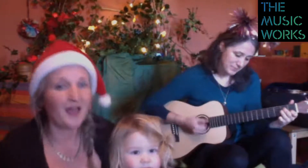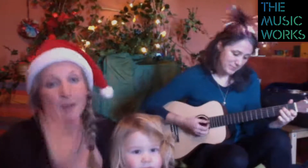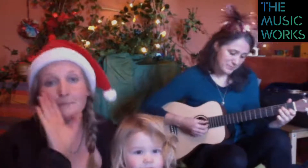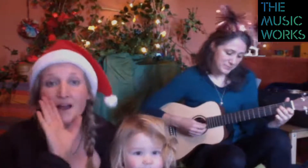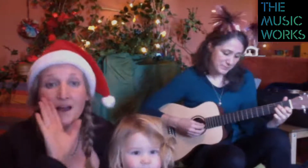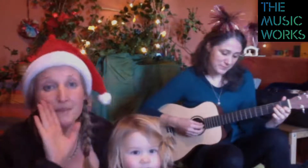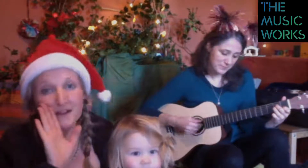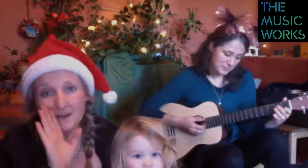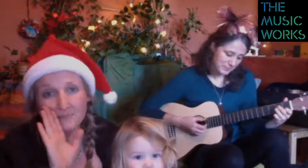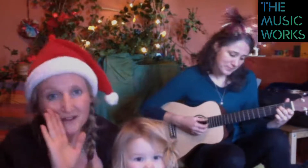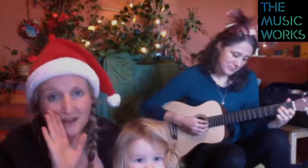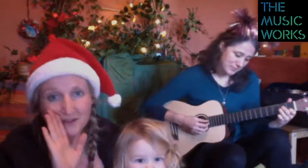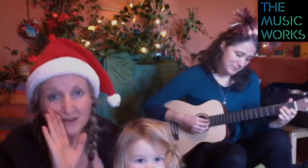ba ba ba da ba da ba da